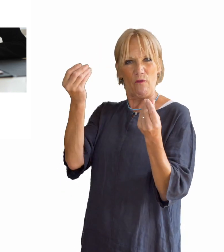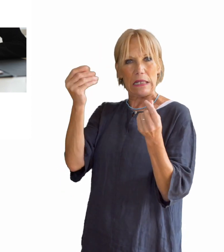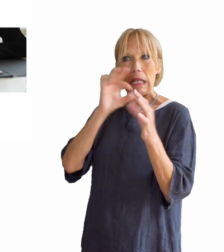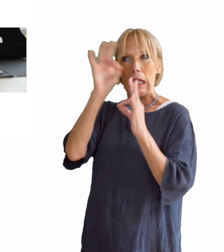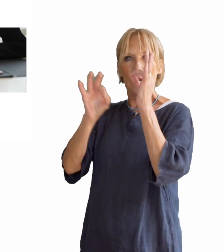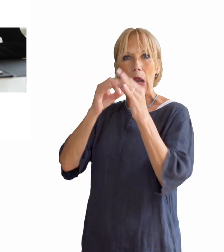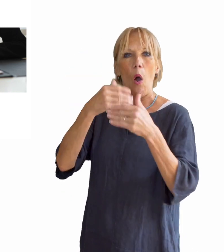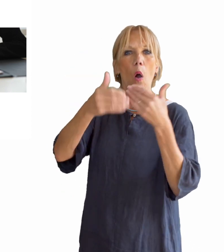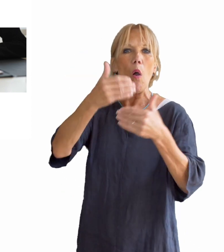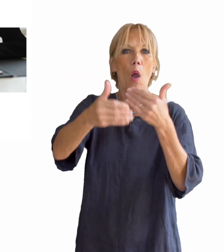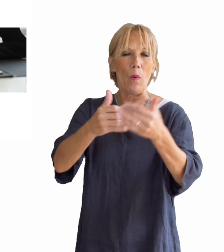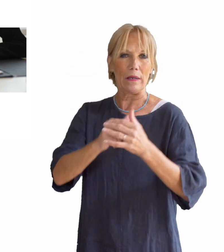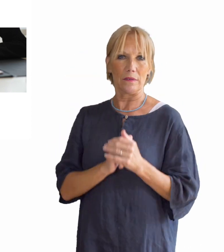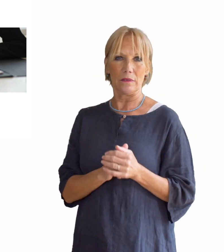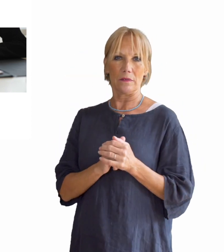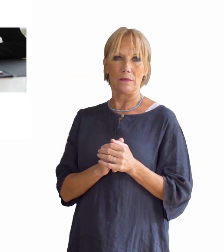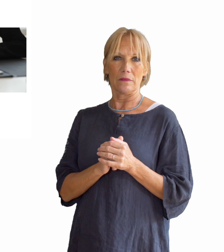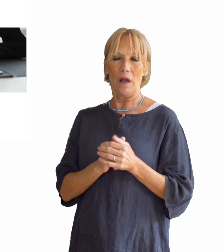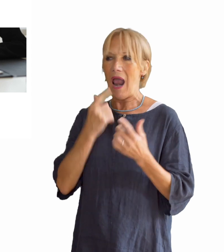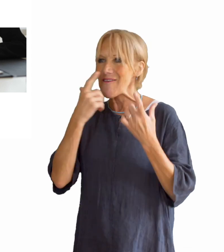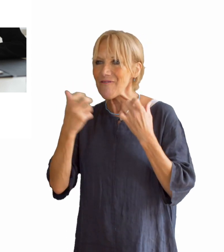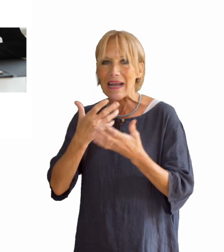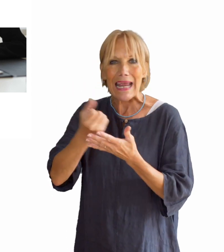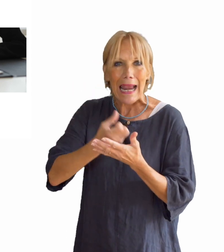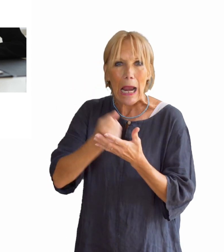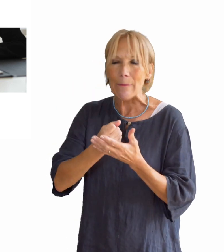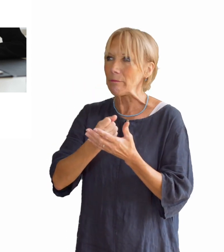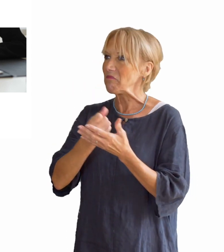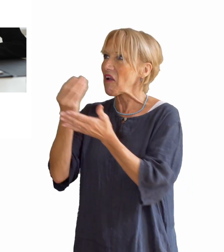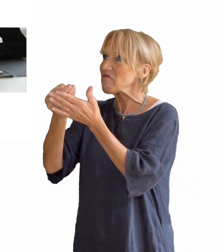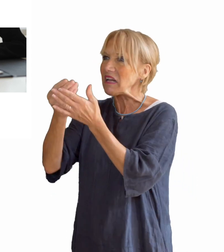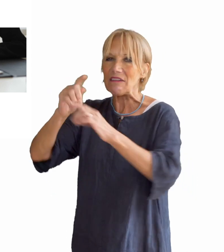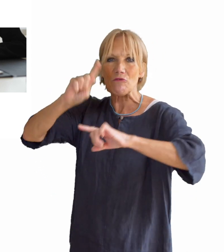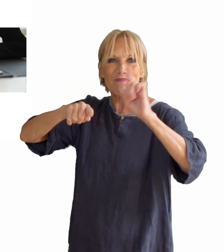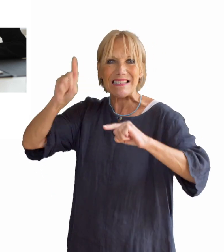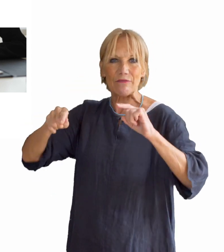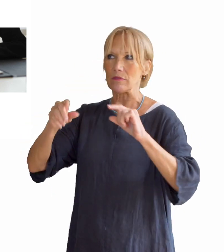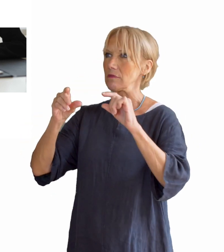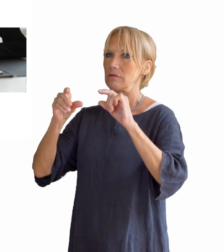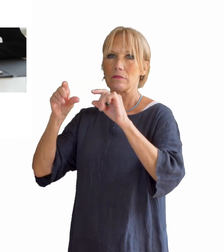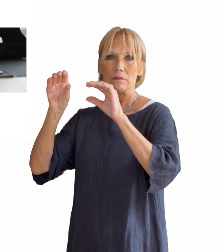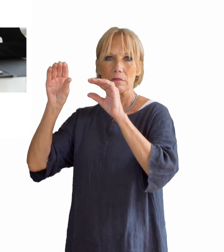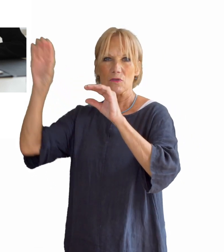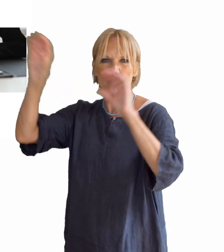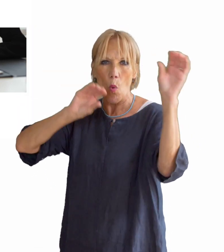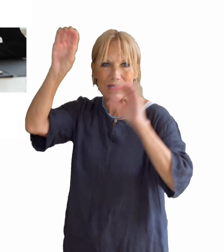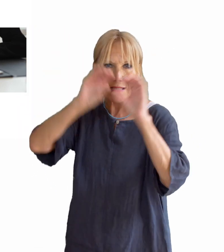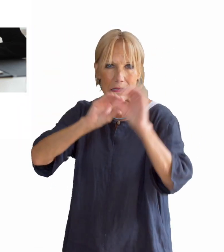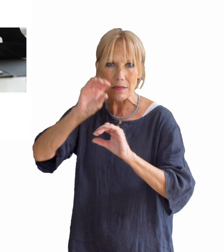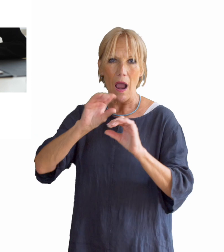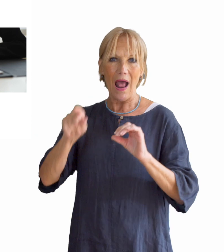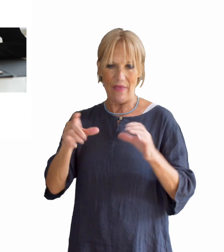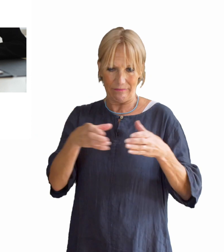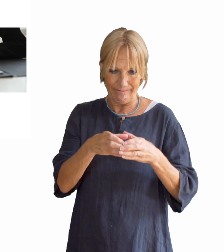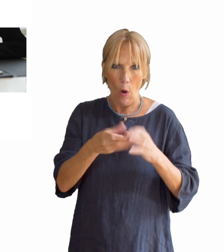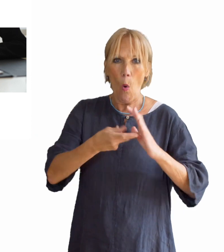funding applications on an ongoing basis. Seek income and funding from multiple sources and organise it into different